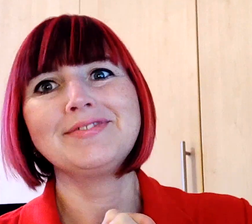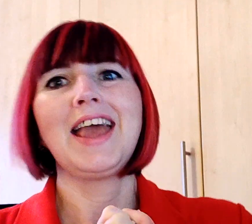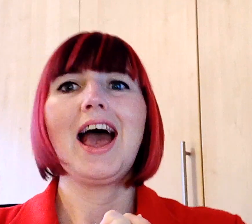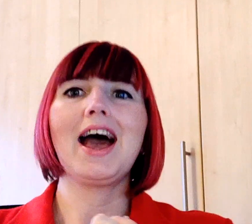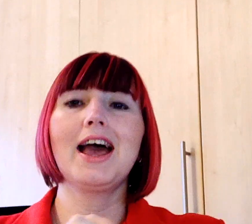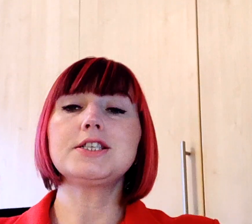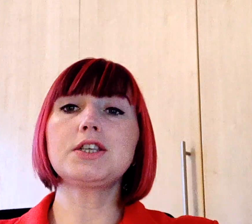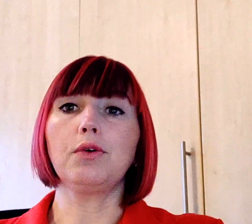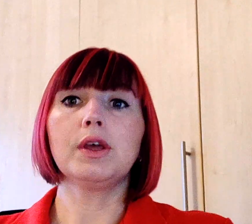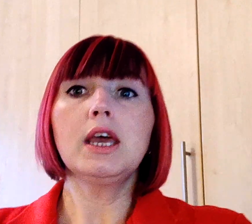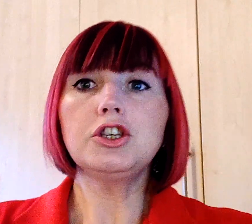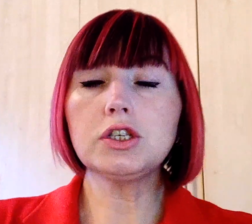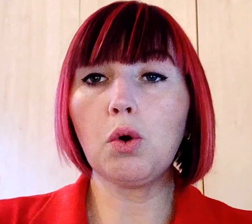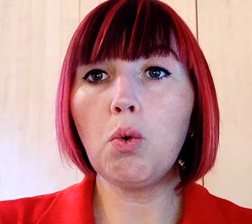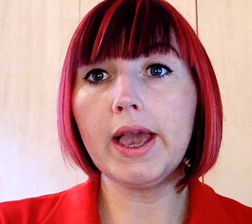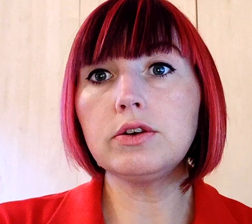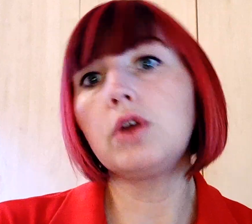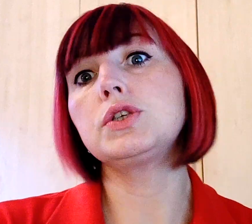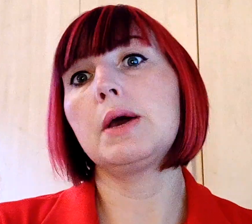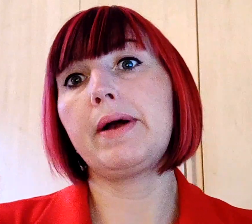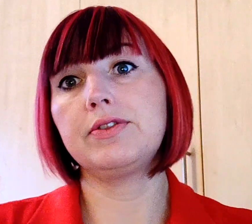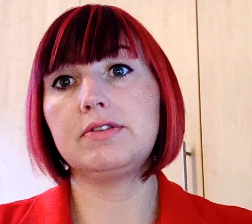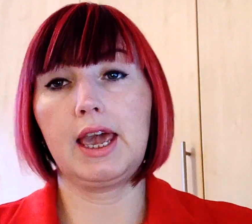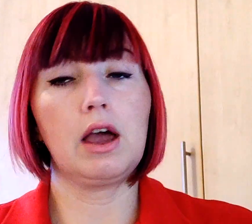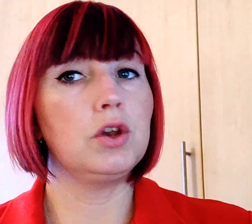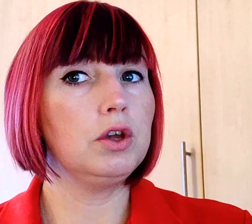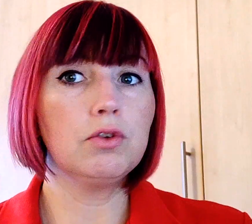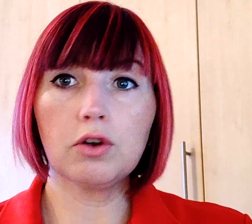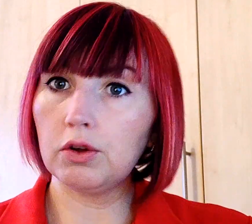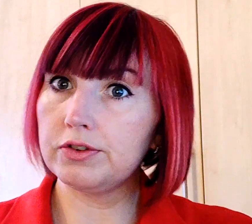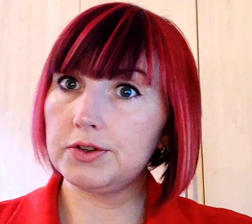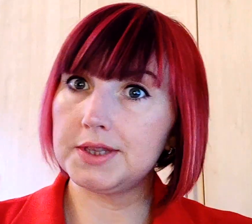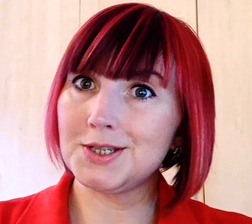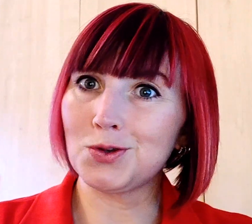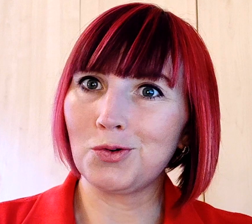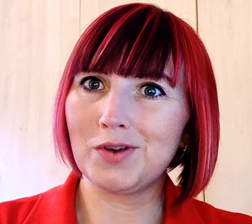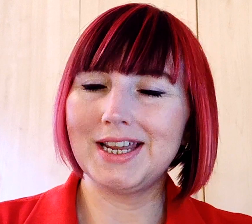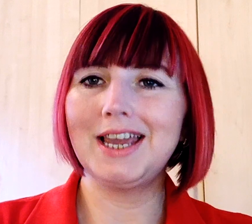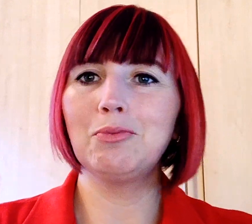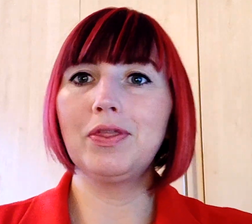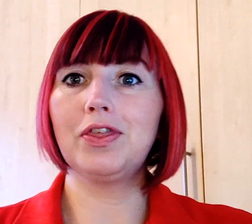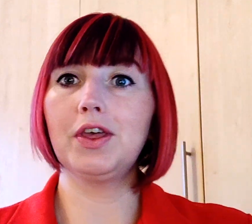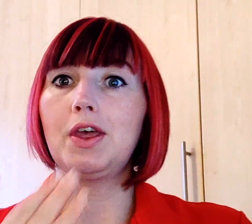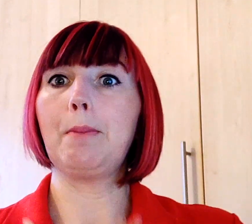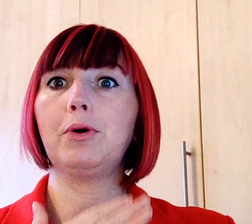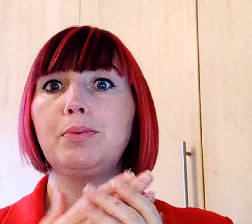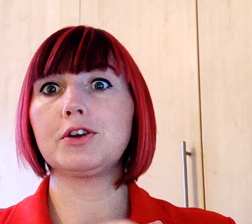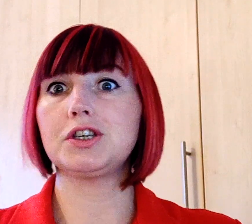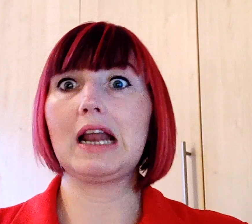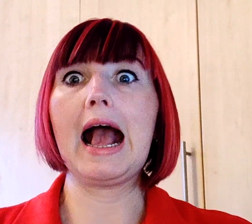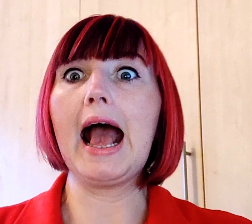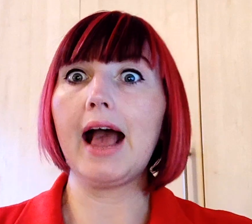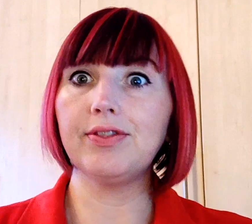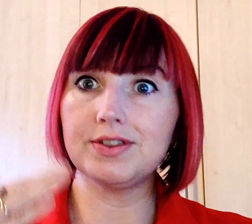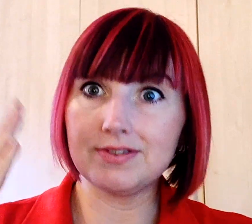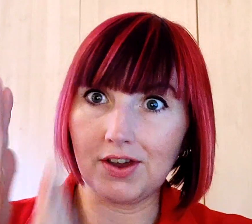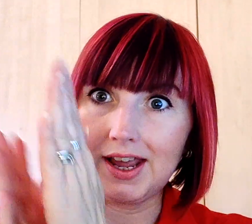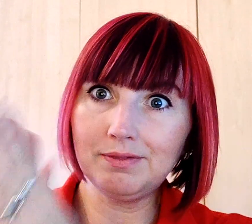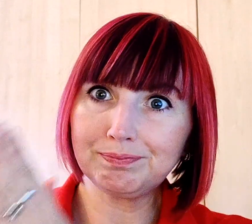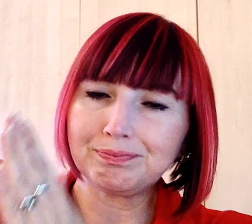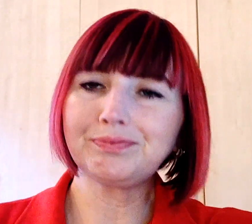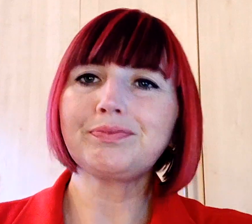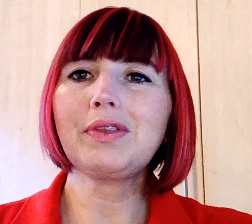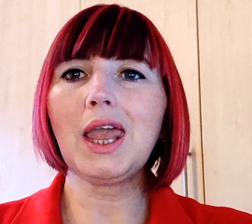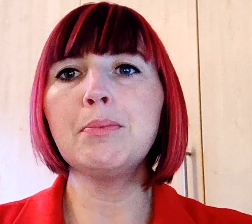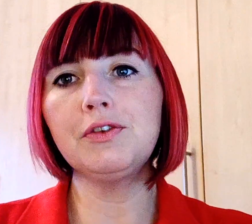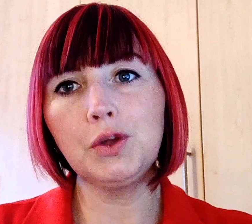one. So just a quick note about the singing. I know you've got a lot to do in this song already with the body percussion and the